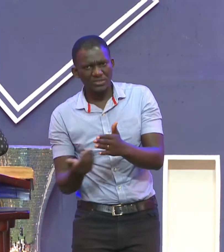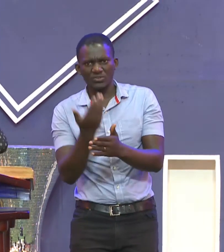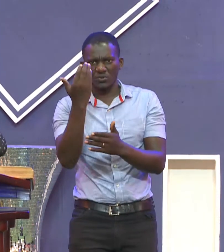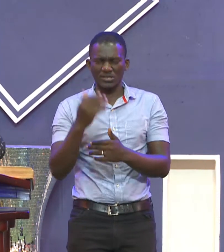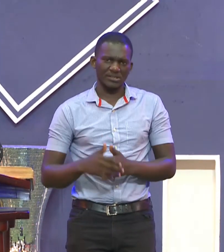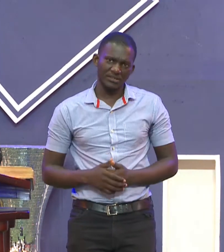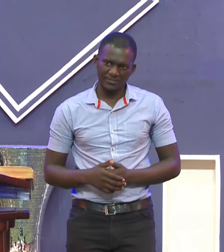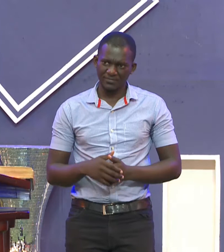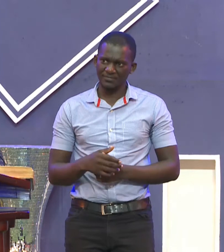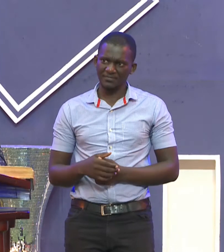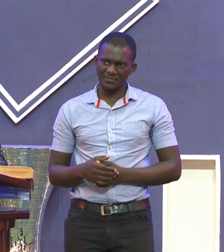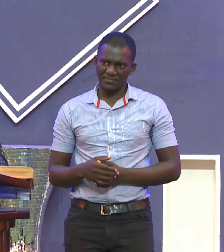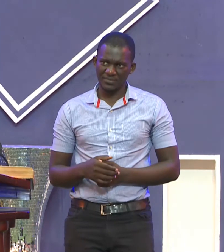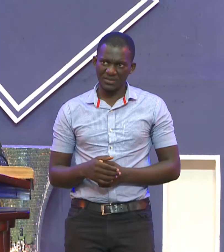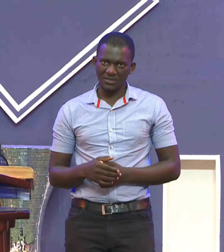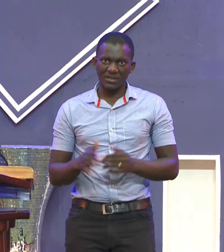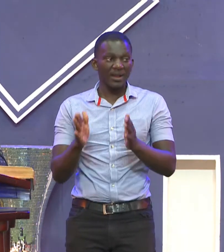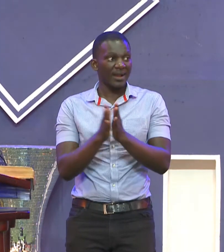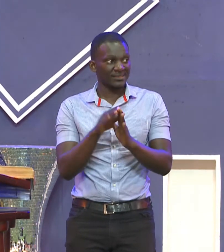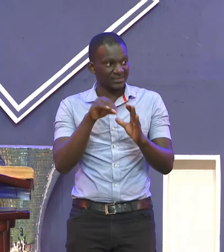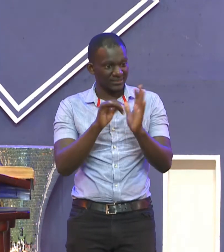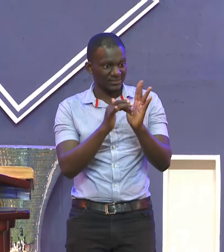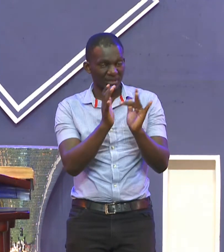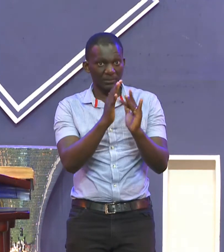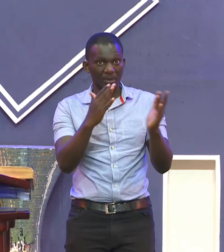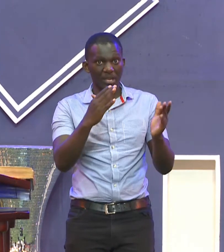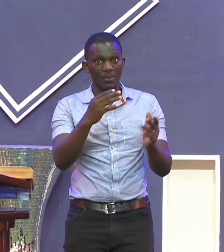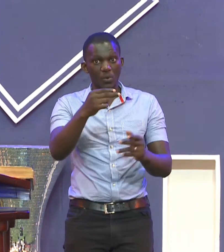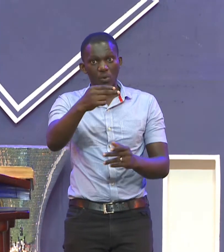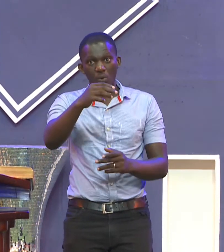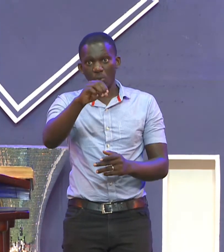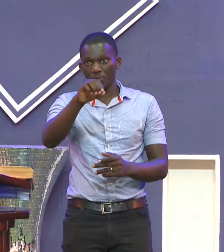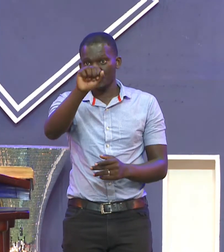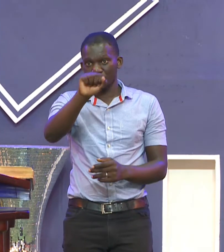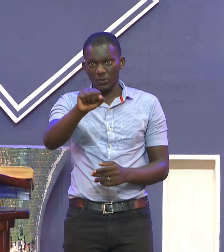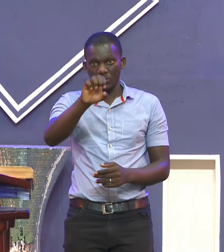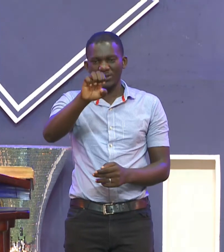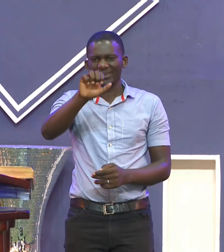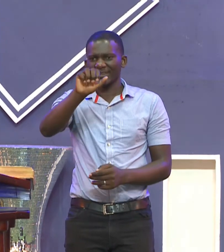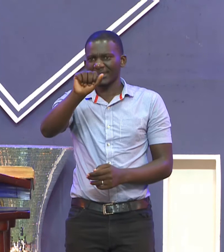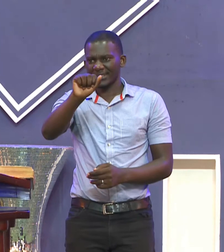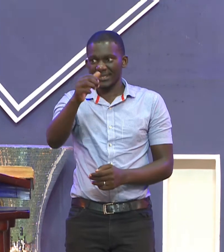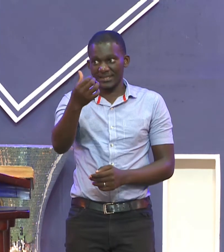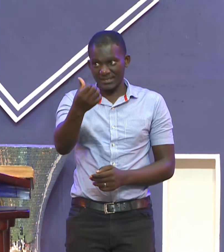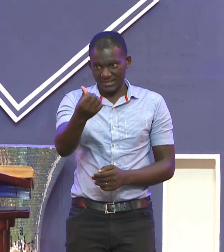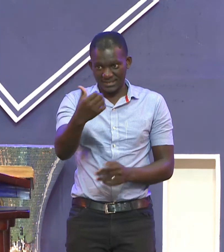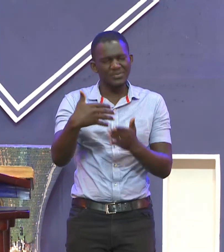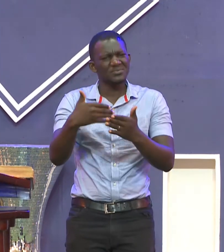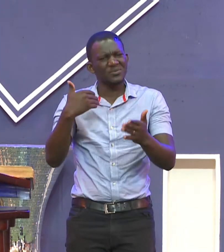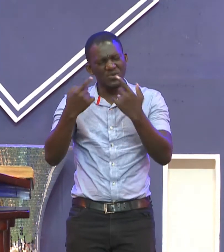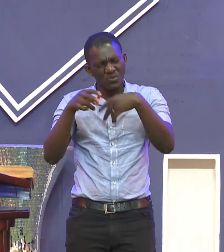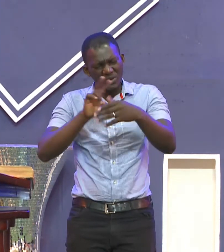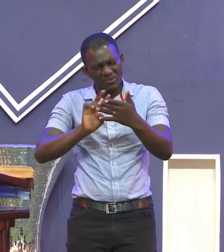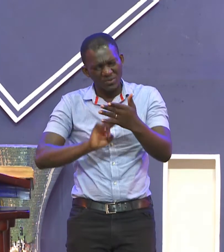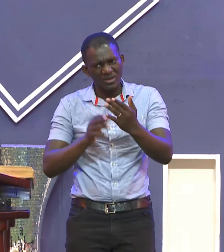to restoration. Era guli mu Hosea esula ya mukaga. And it is found in Hosea chapter 6. Nenga tetunaba